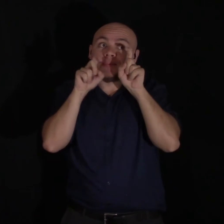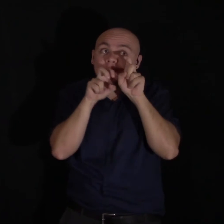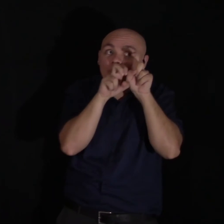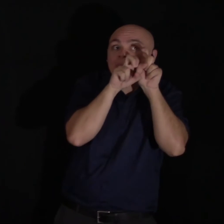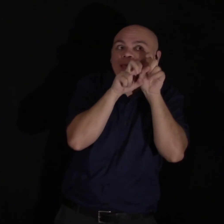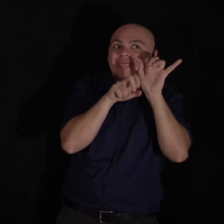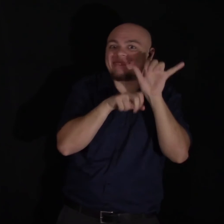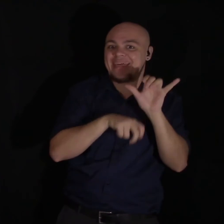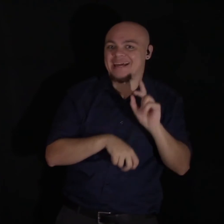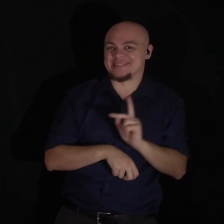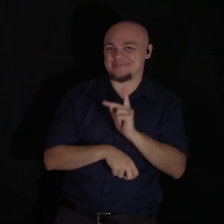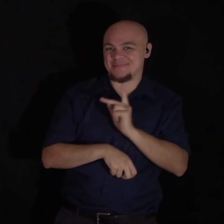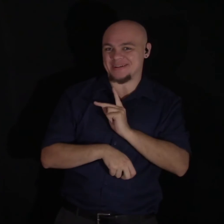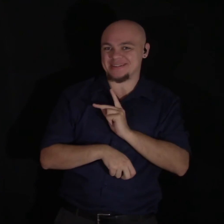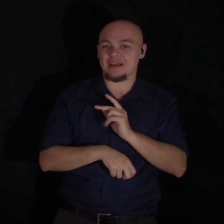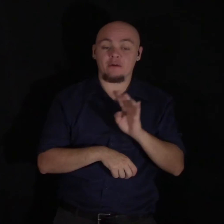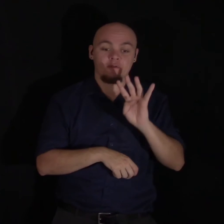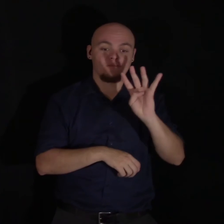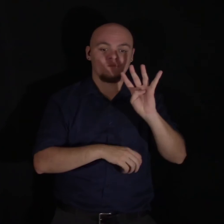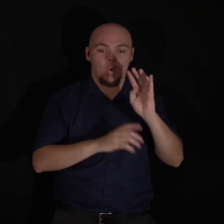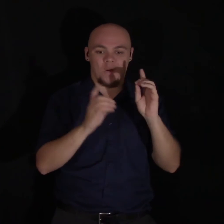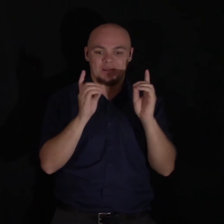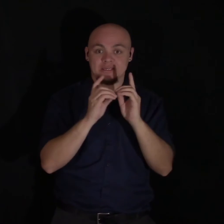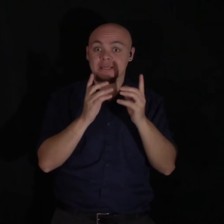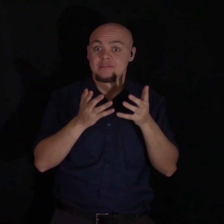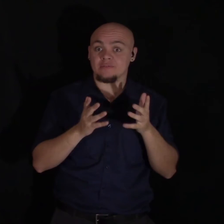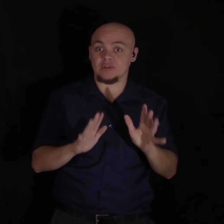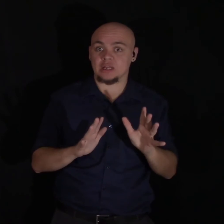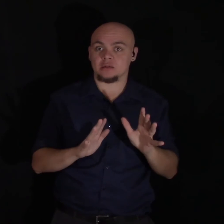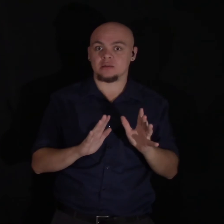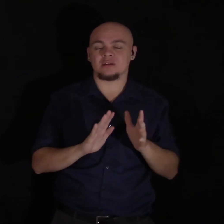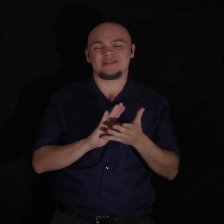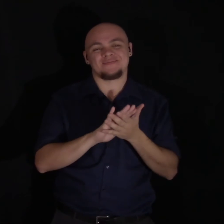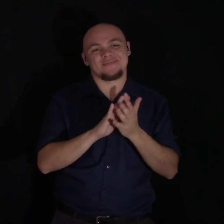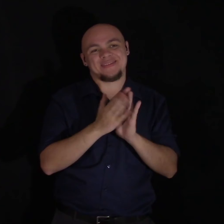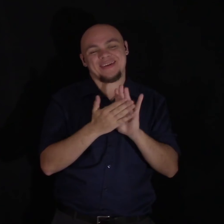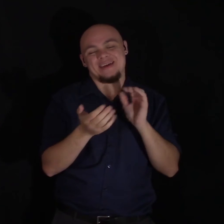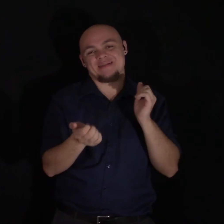personal. And after 4 dates, it turned to love.